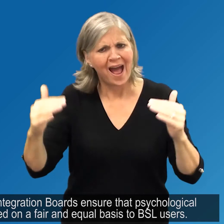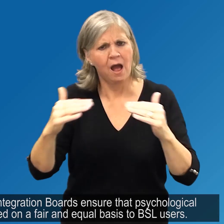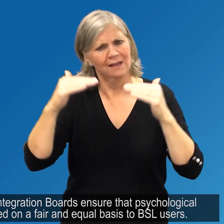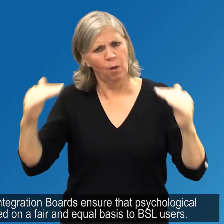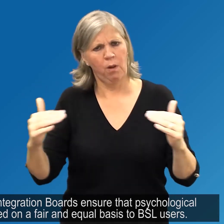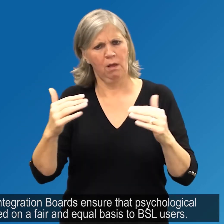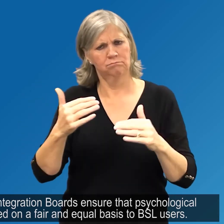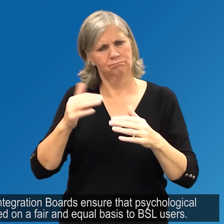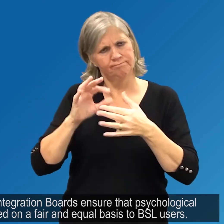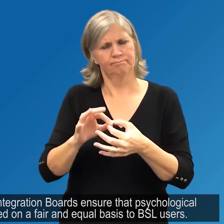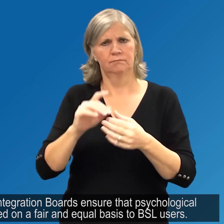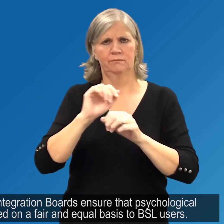to BSL users.